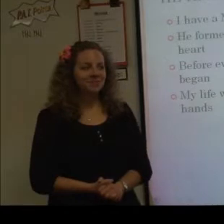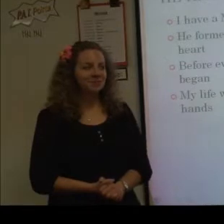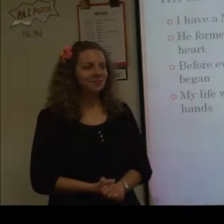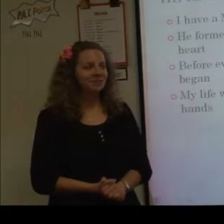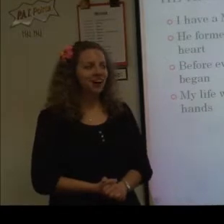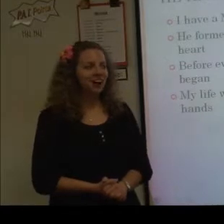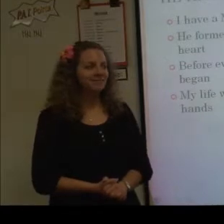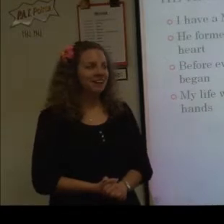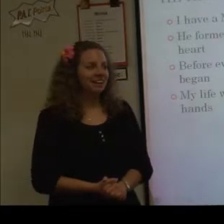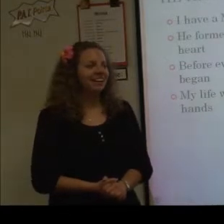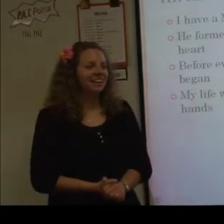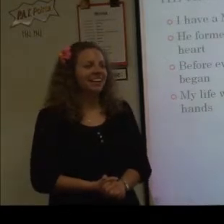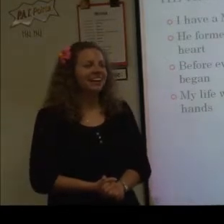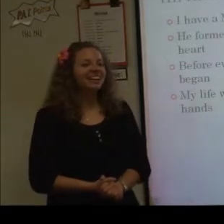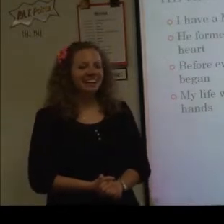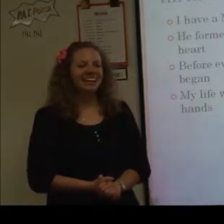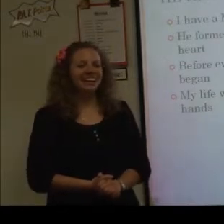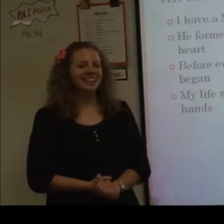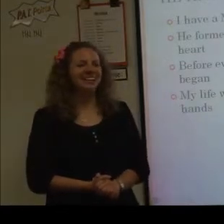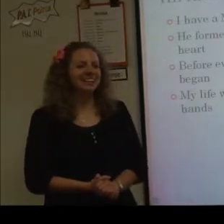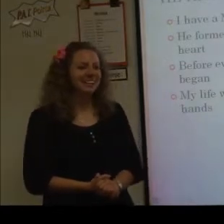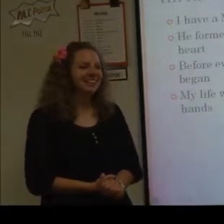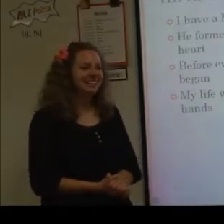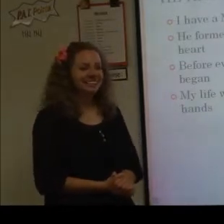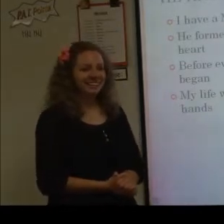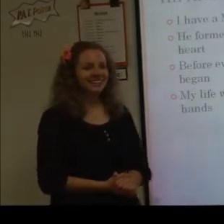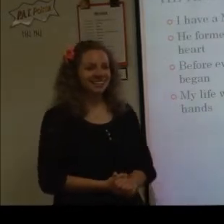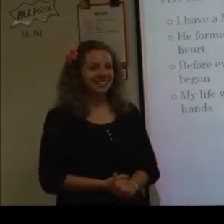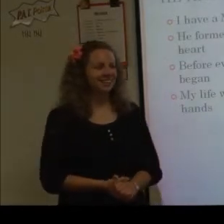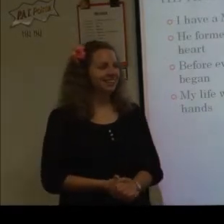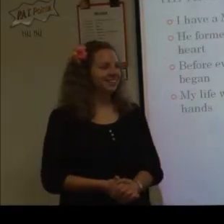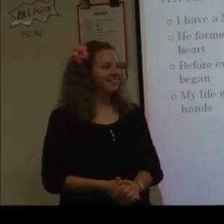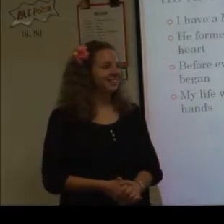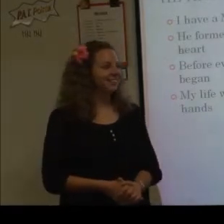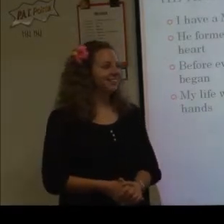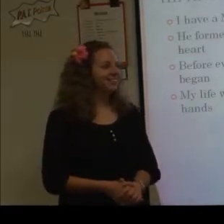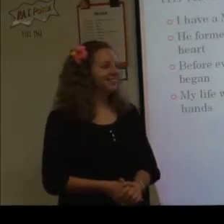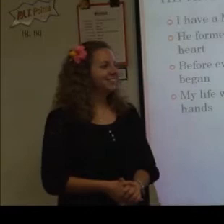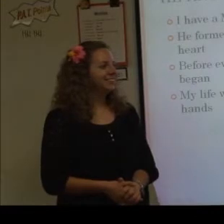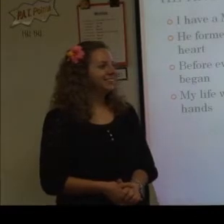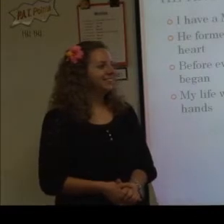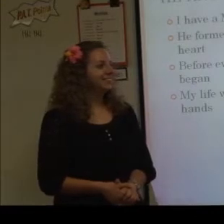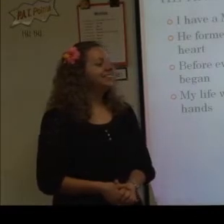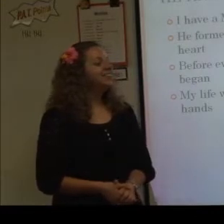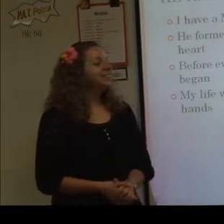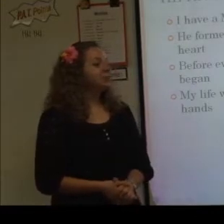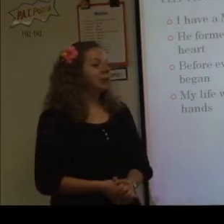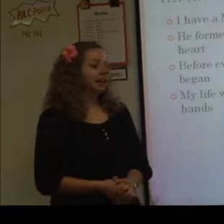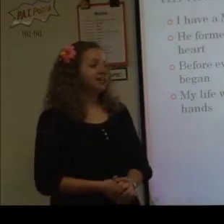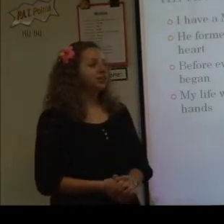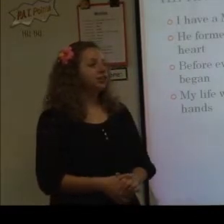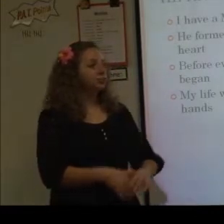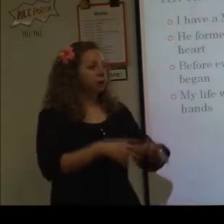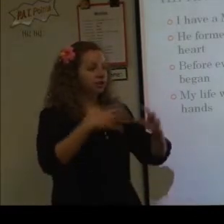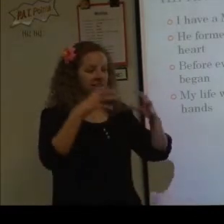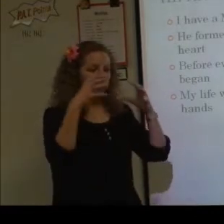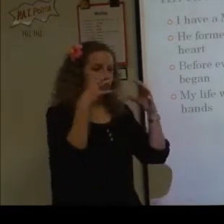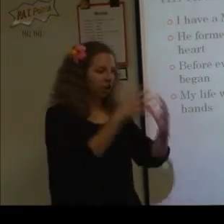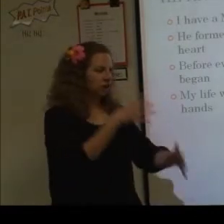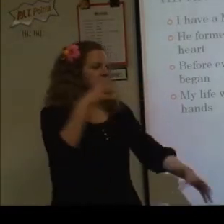You do, I have maker. Because if you're saying ASL, right, you want to be a little more literal. So ASL, you're more taking the